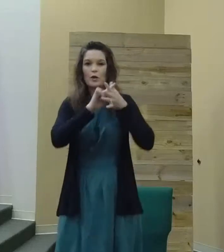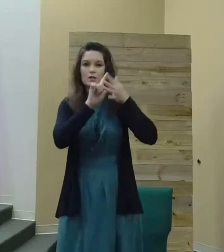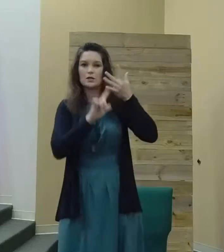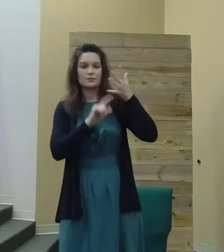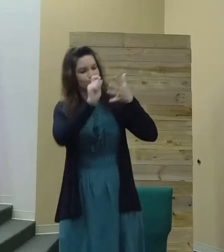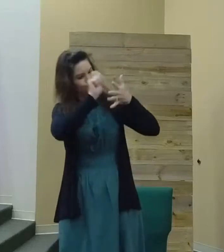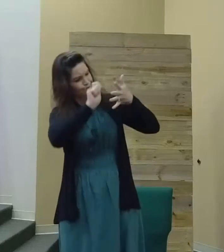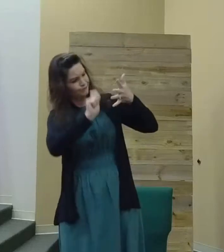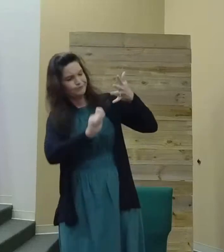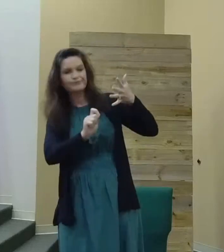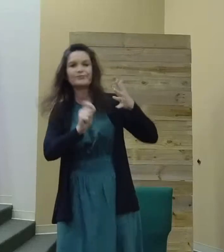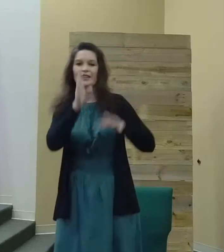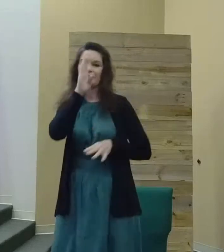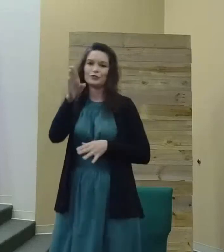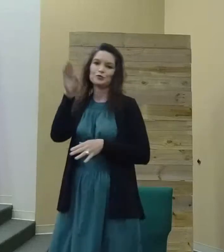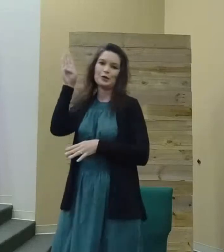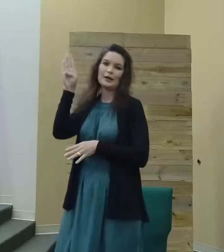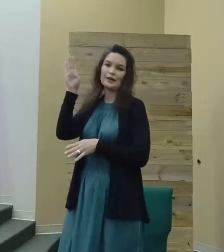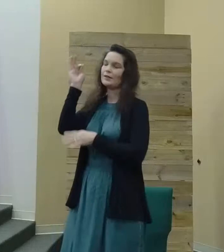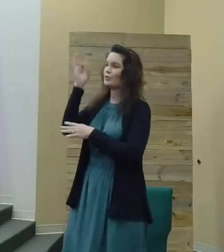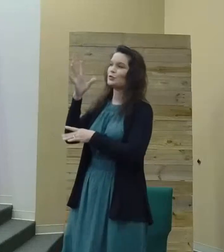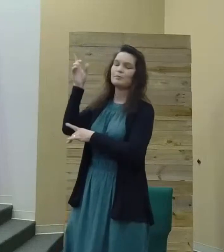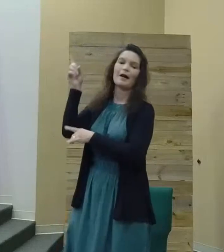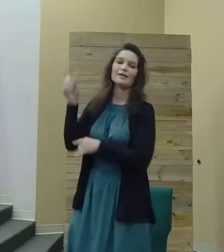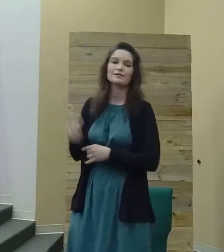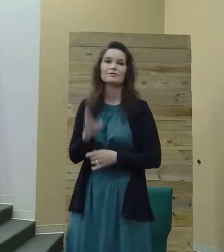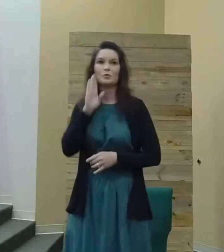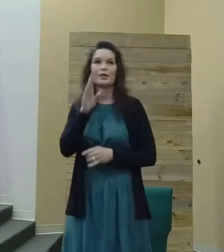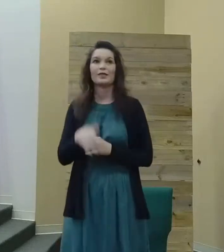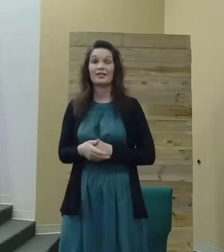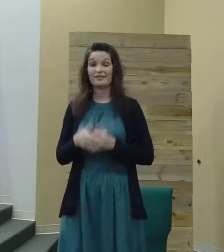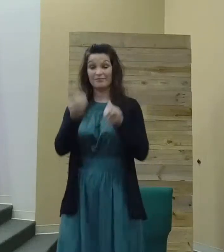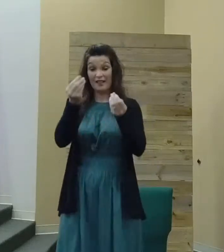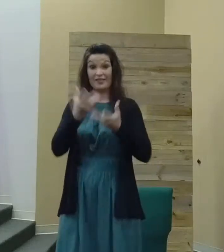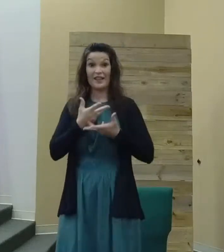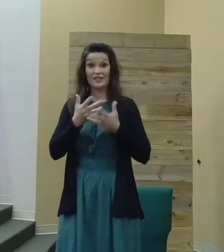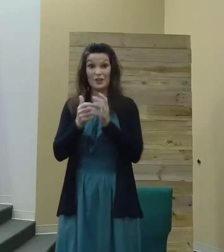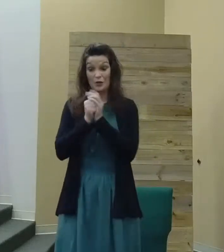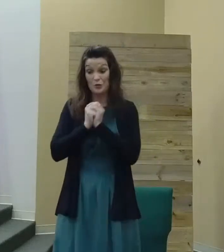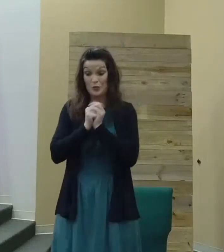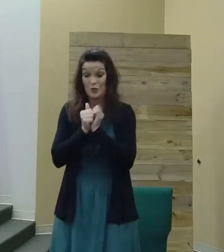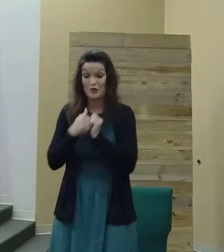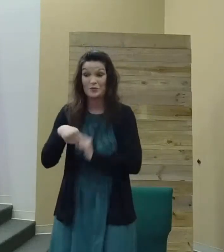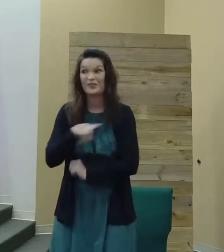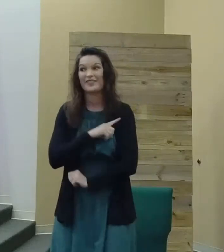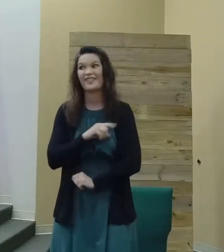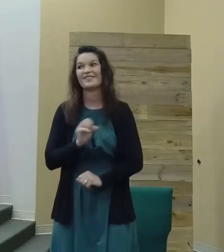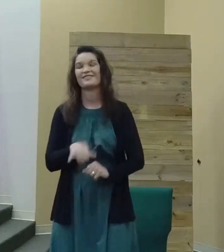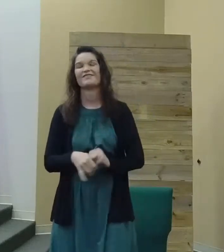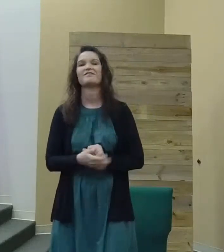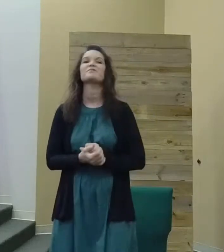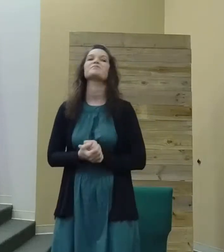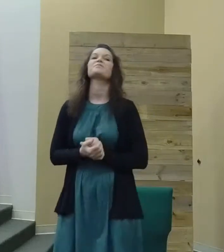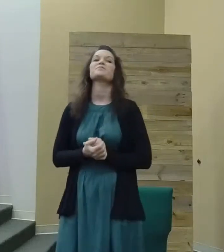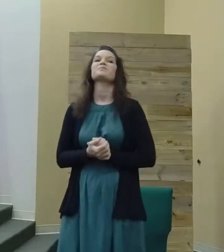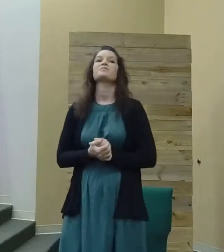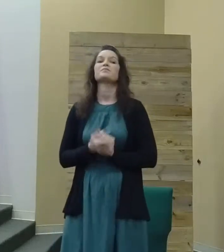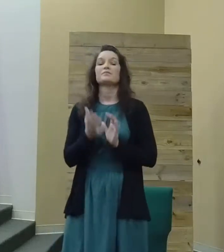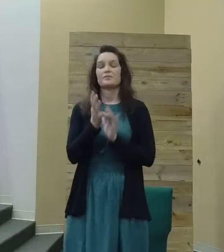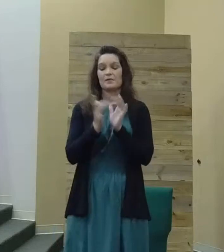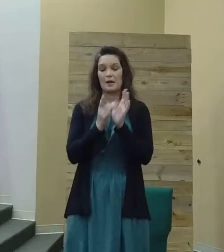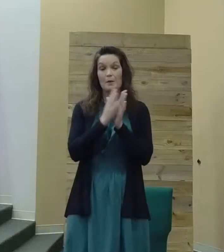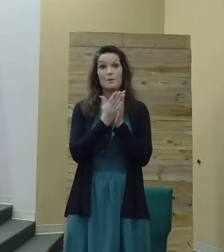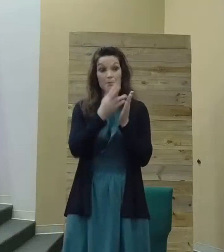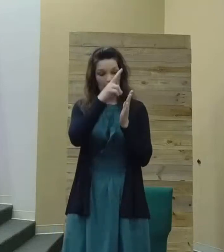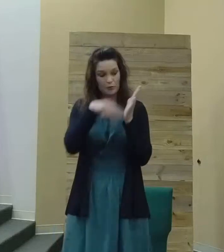that. Those things will come directly to me. So let us know that you're worshiping with us this morning. Our scripture